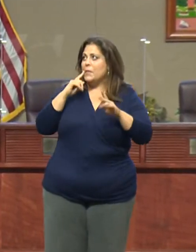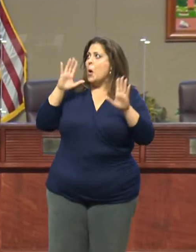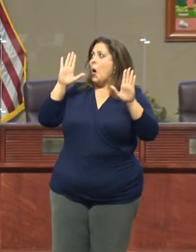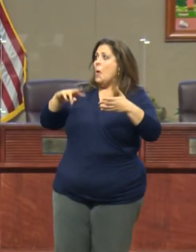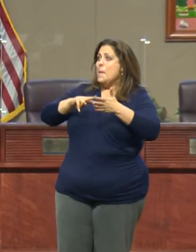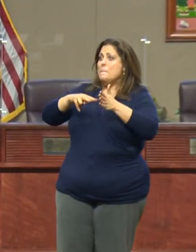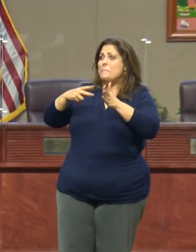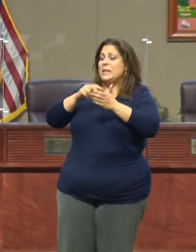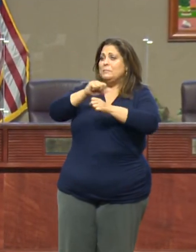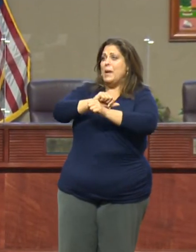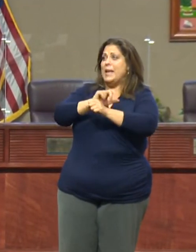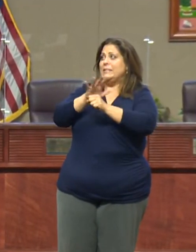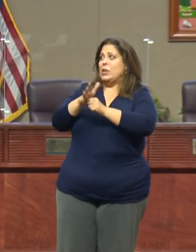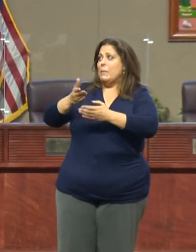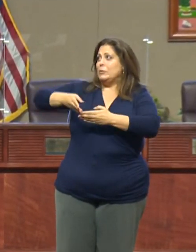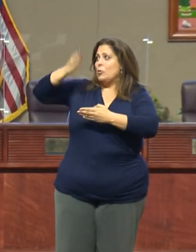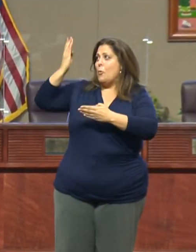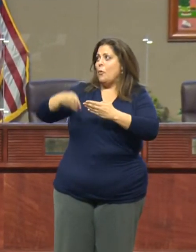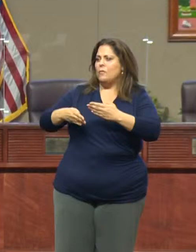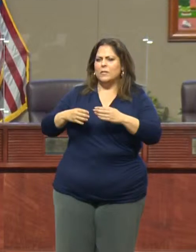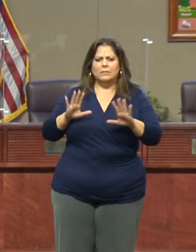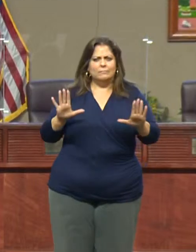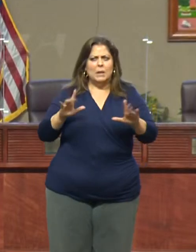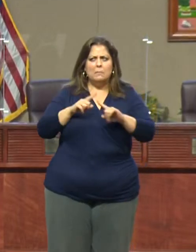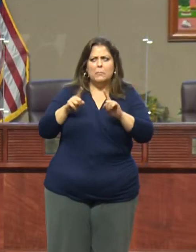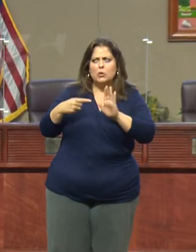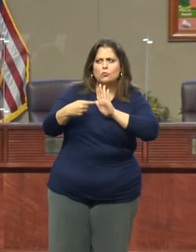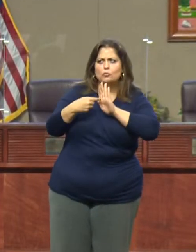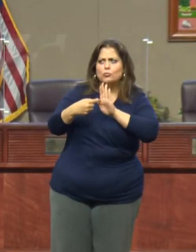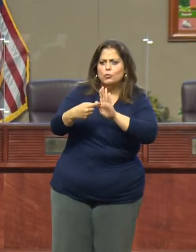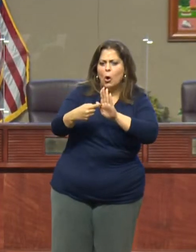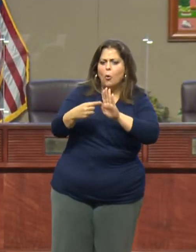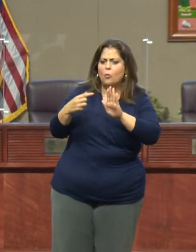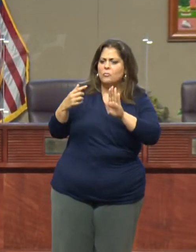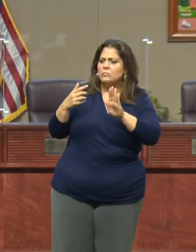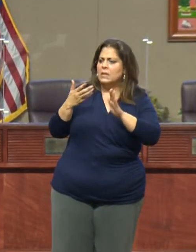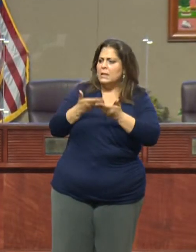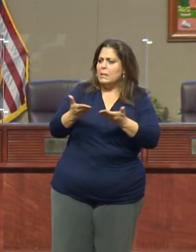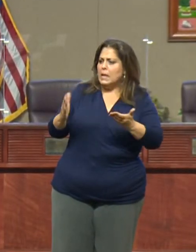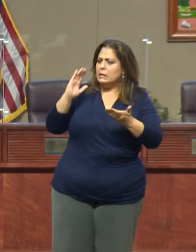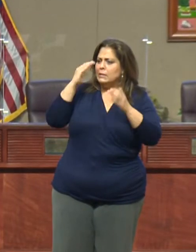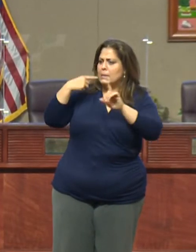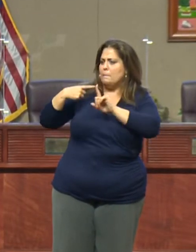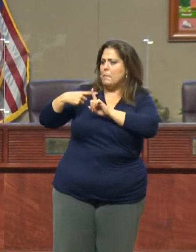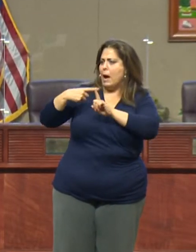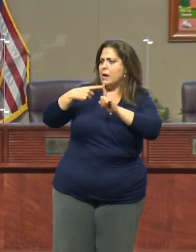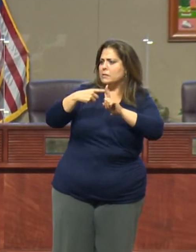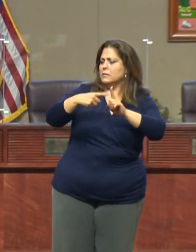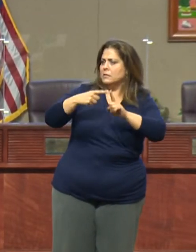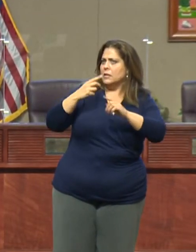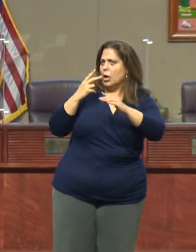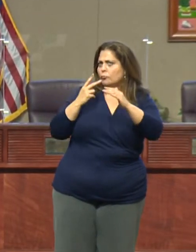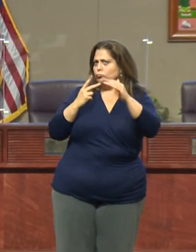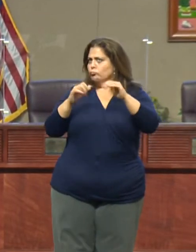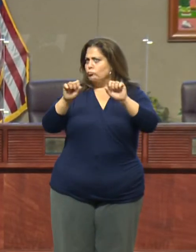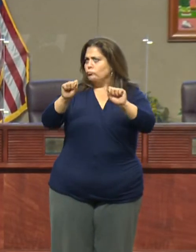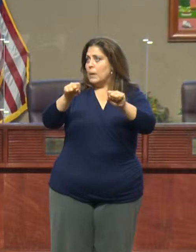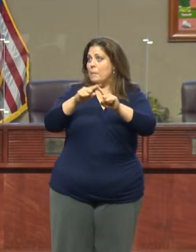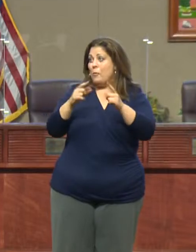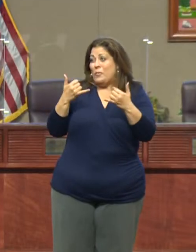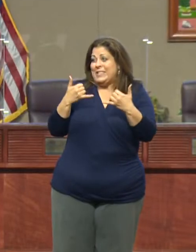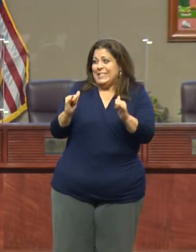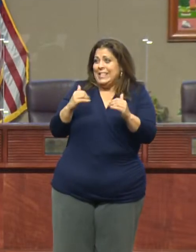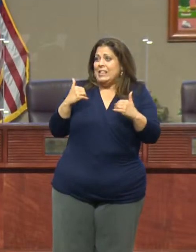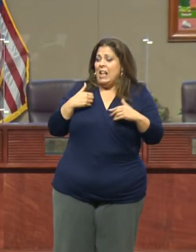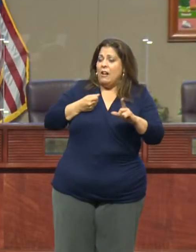over. And you've showed us a lot of information here about how good things look for us, but we do still have deaths and cases every day. So